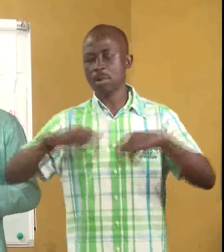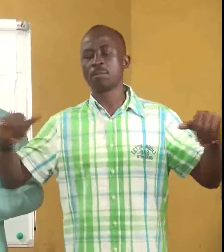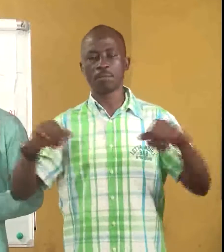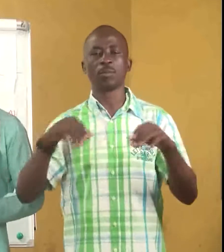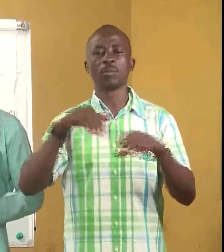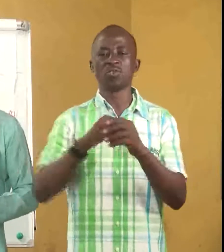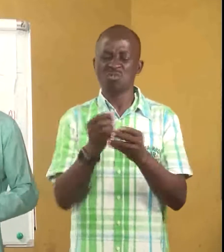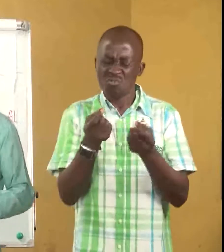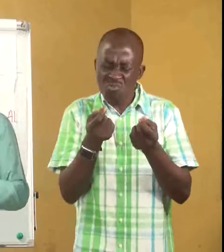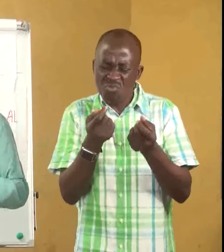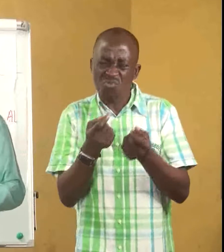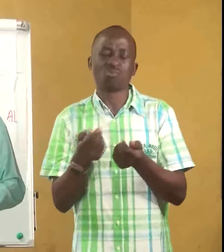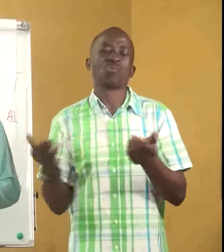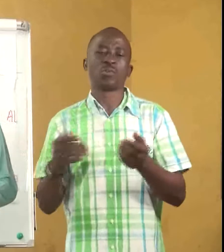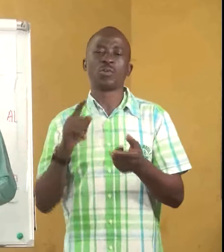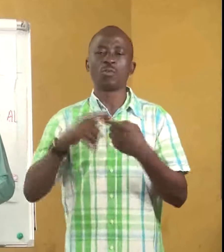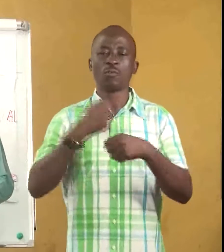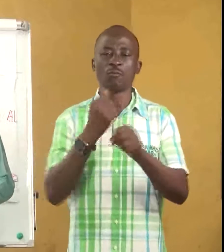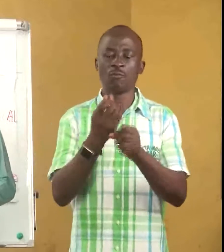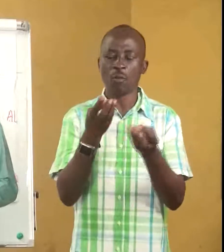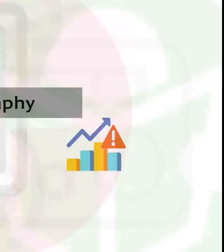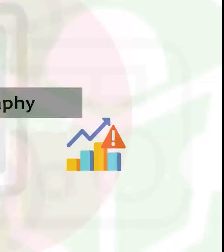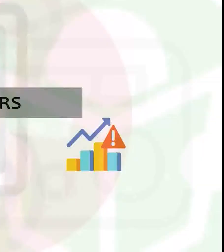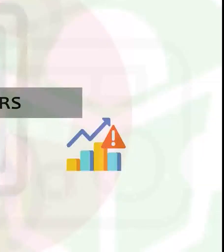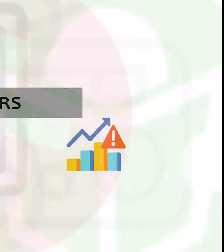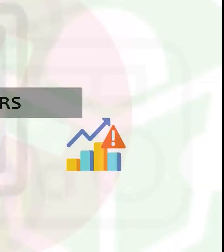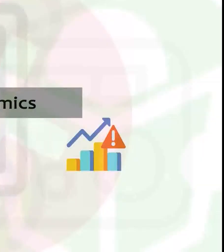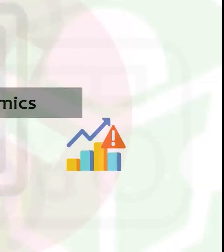pieces in order to form soil.